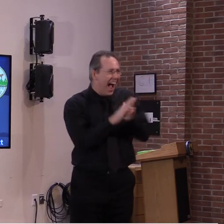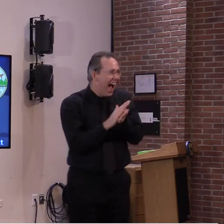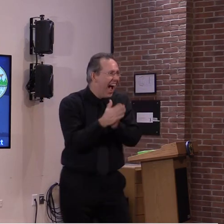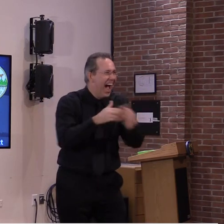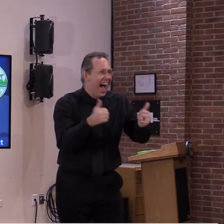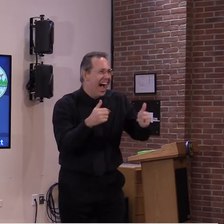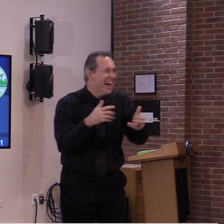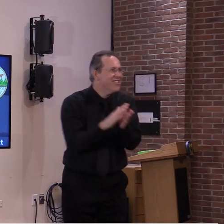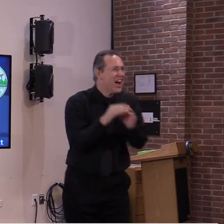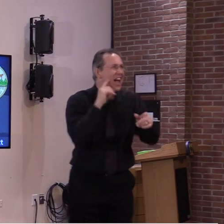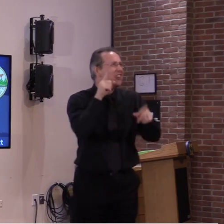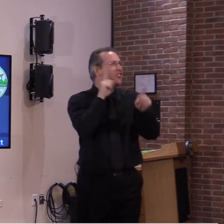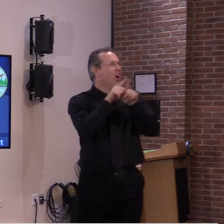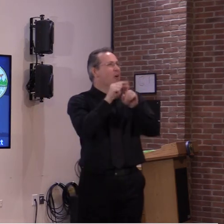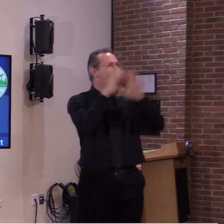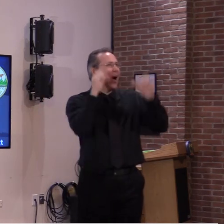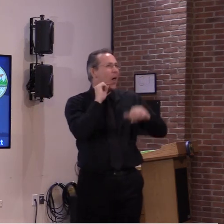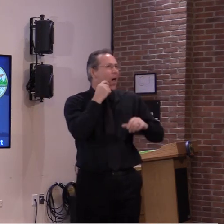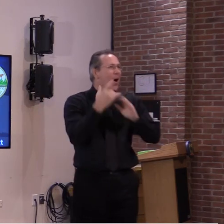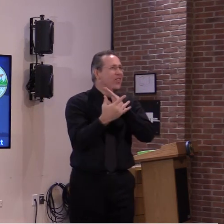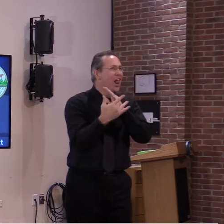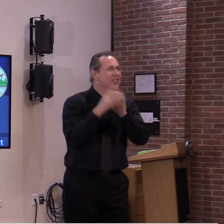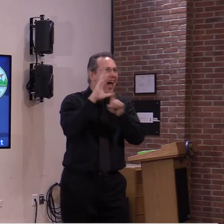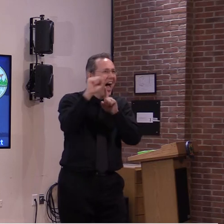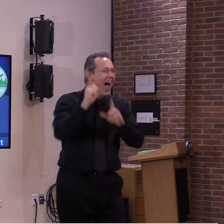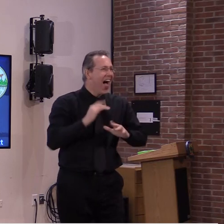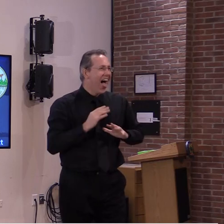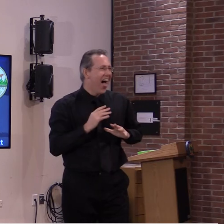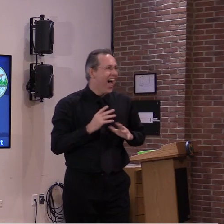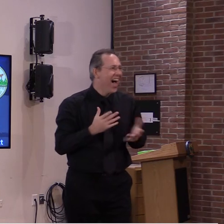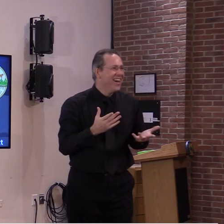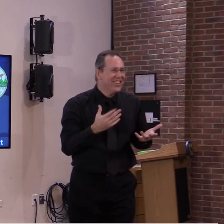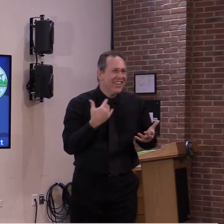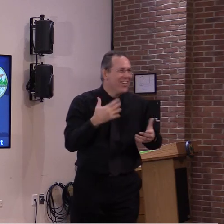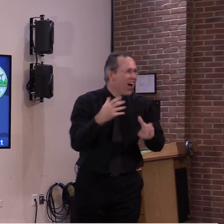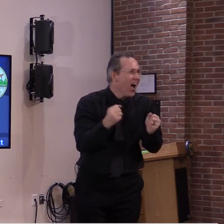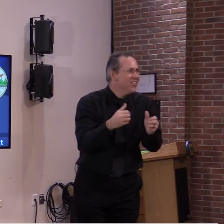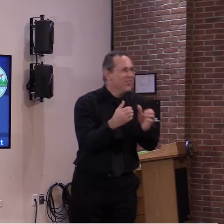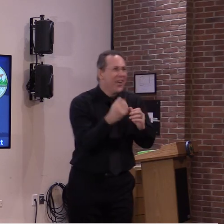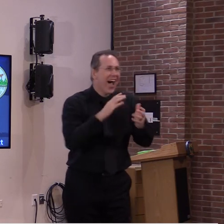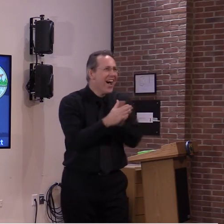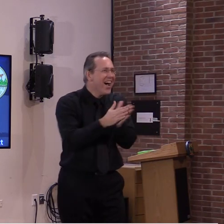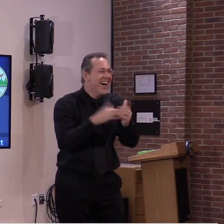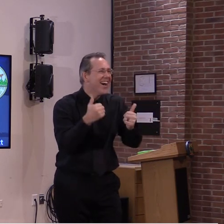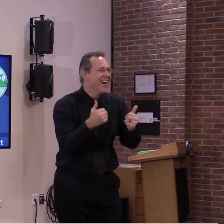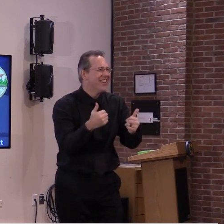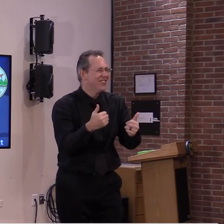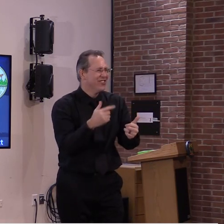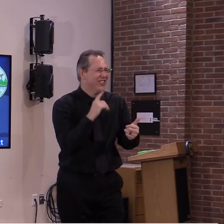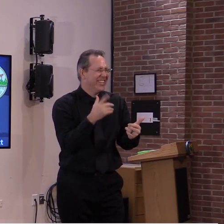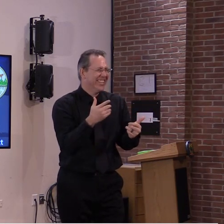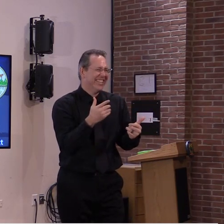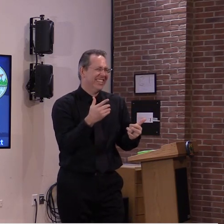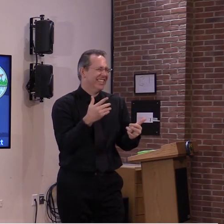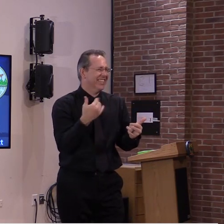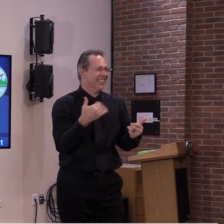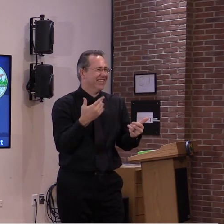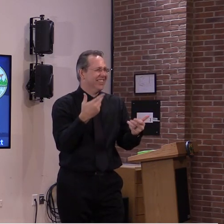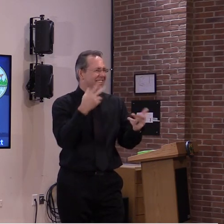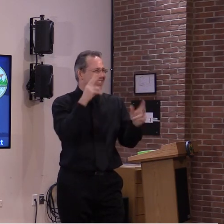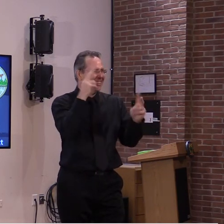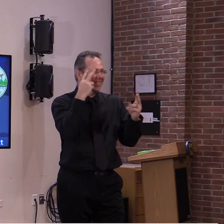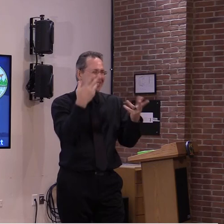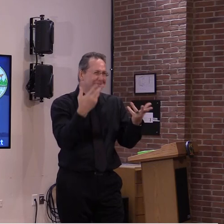you know, we're really putting a lot of time and energy and effort into this to make sure that we're going at a